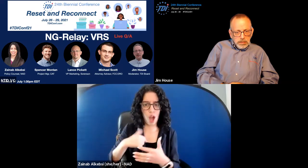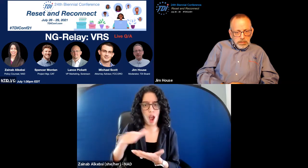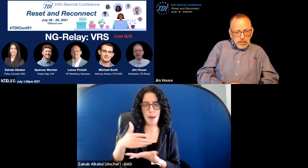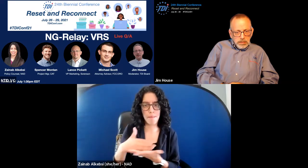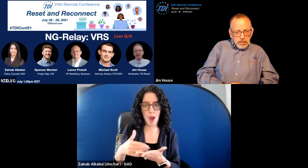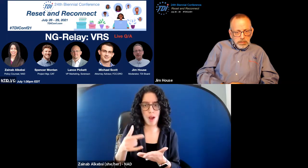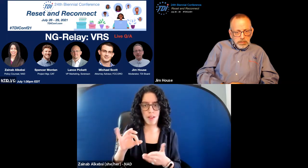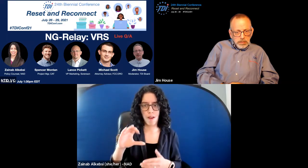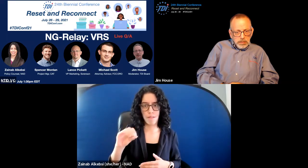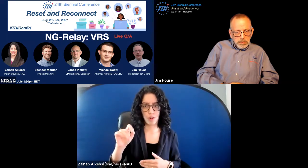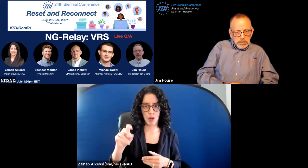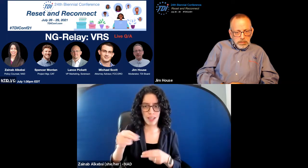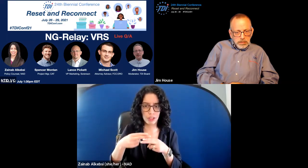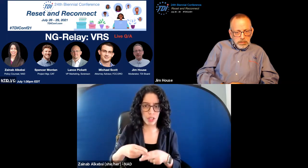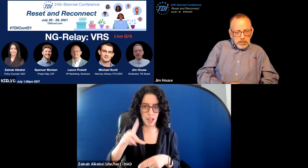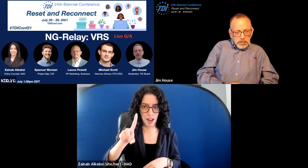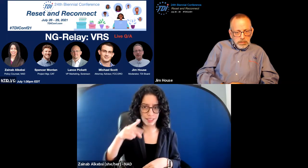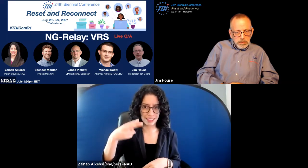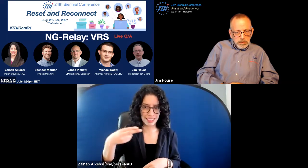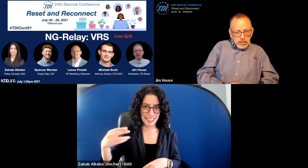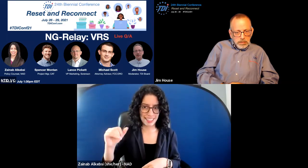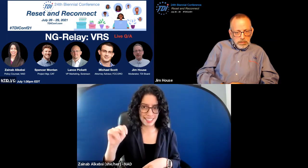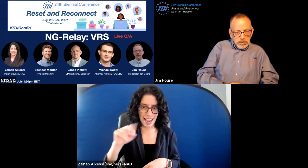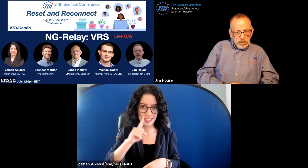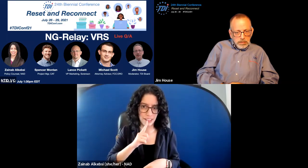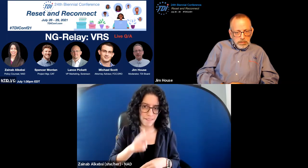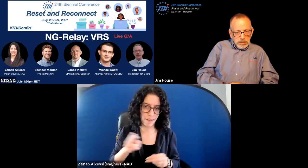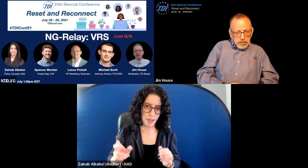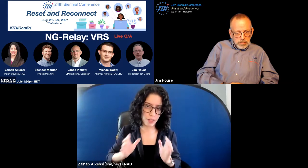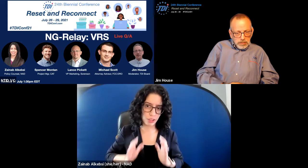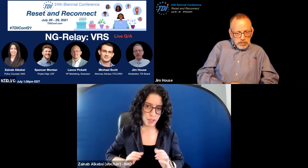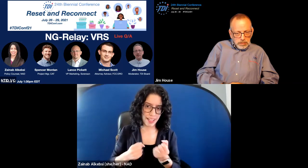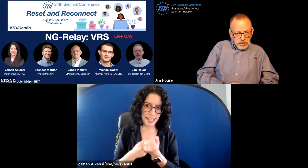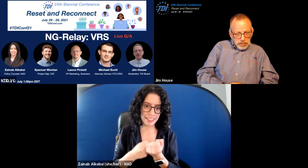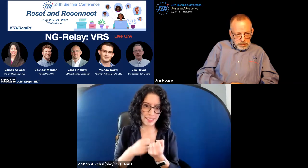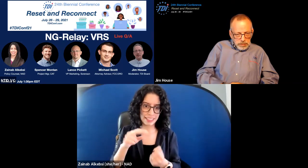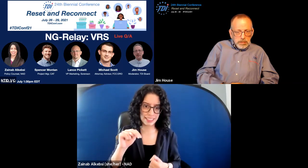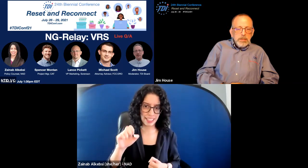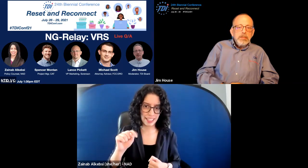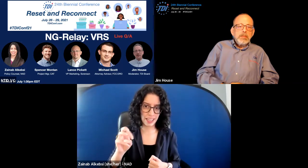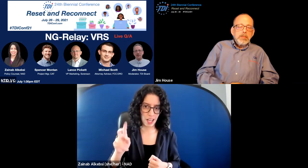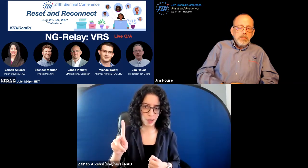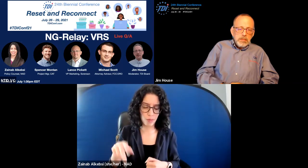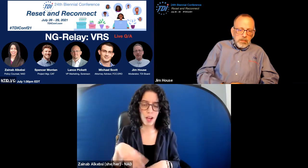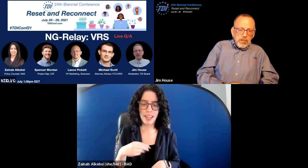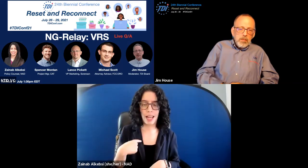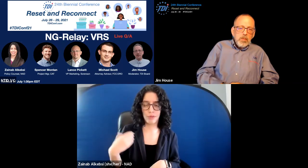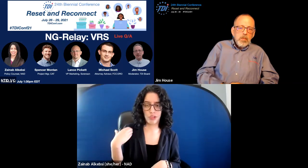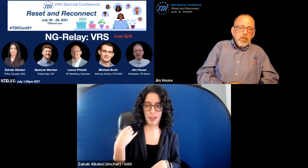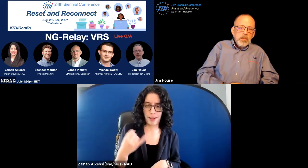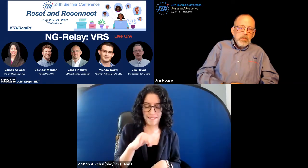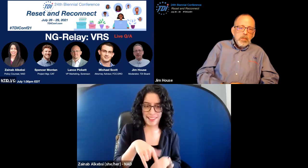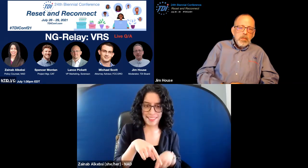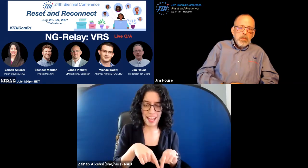advocating for that. We're all part of a coalition called DHHCAN, Deaf and Hard of Hearing Consumers Advocacy